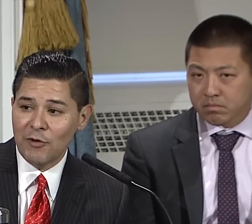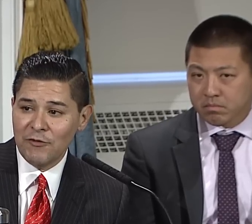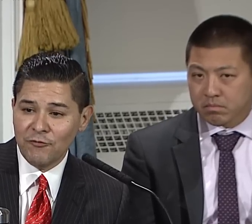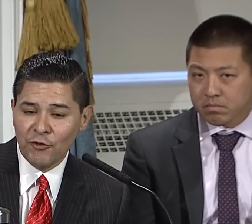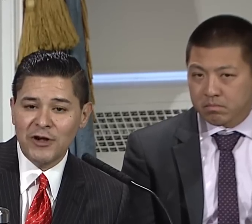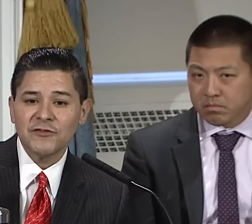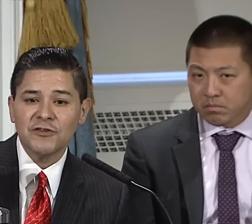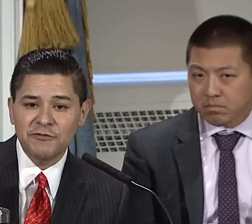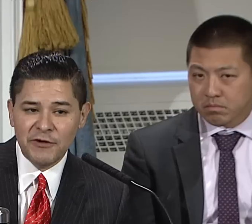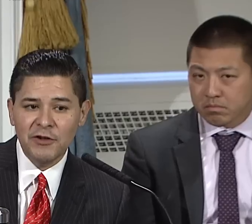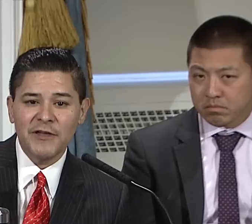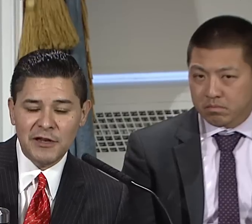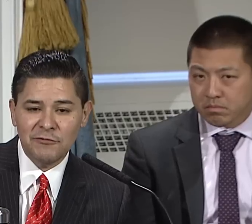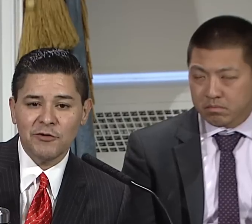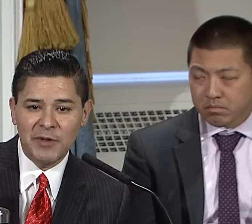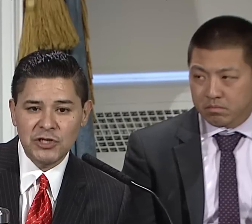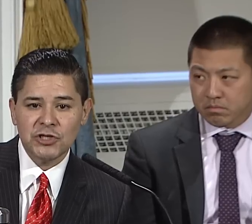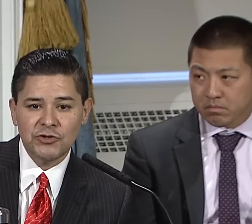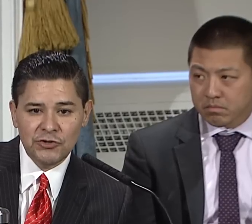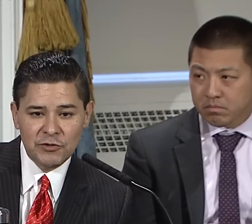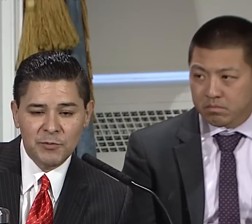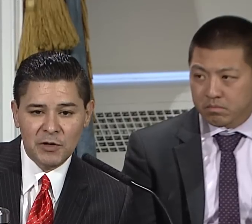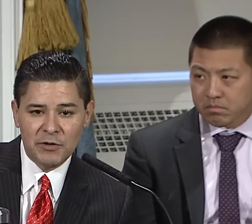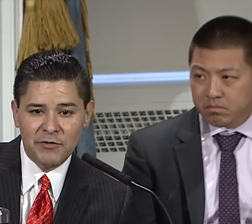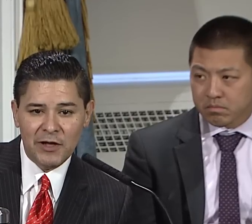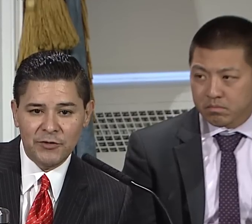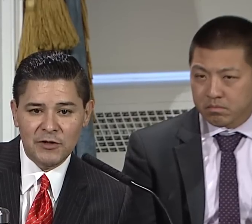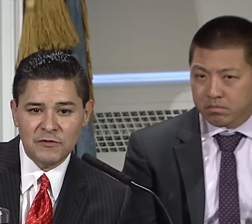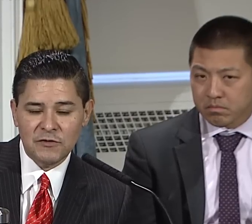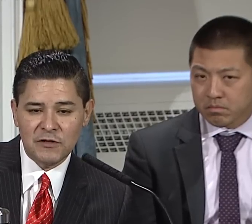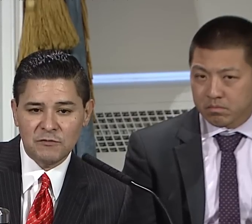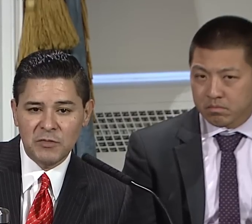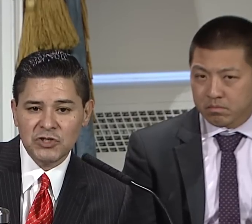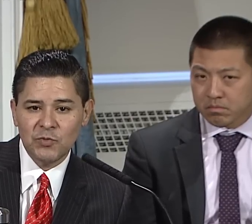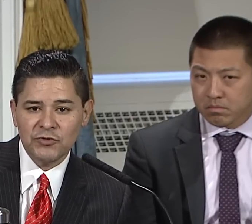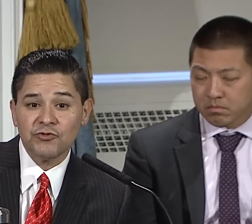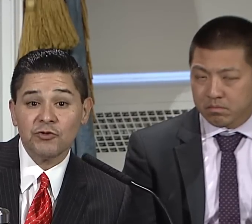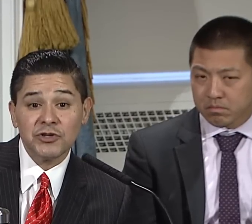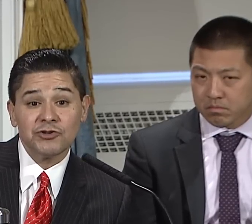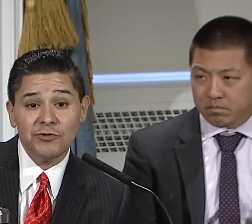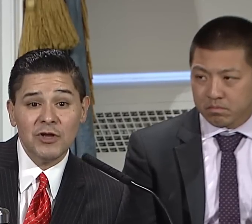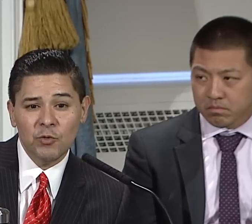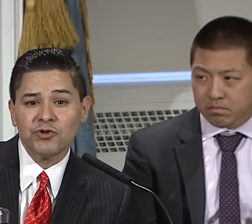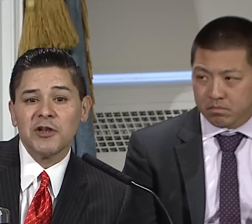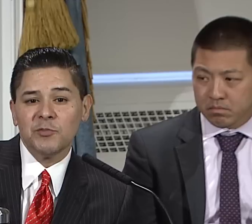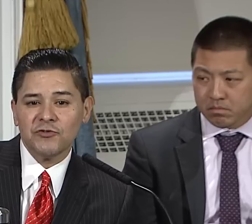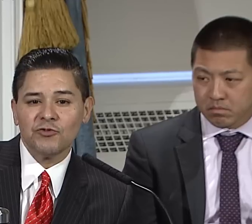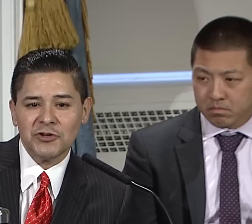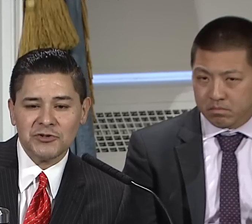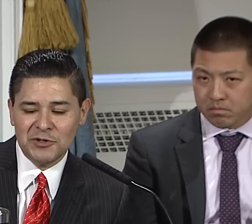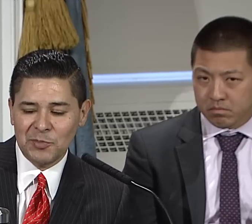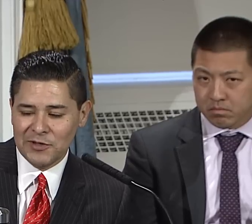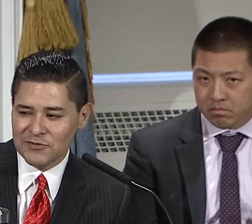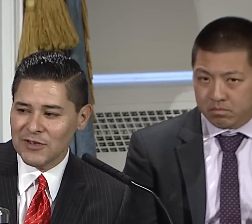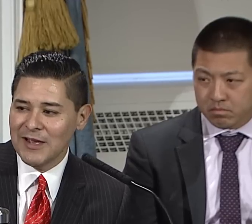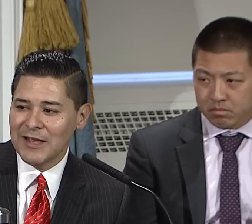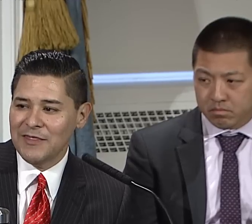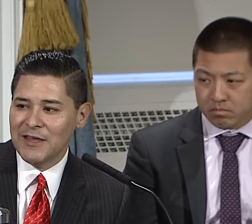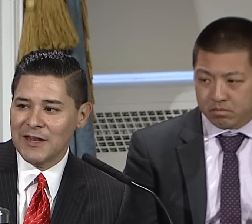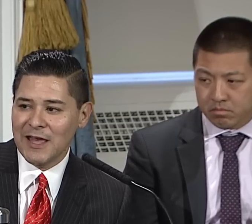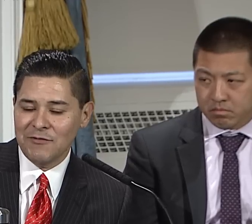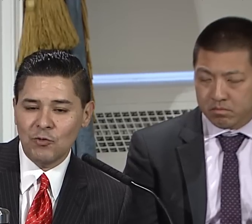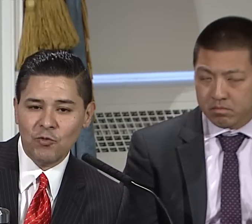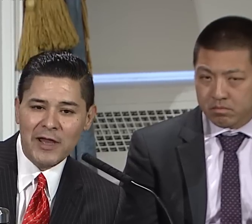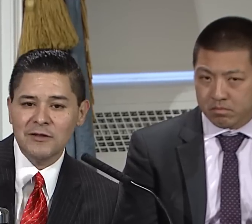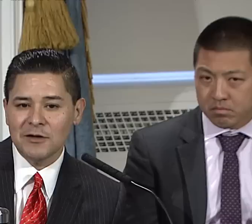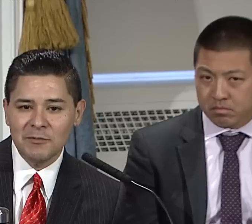So for us to funnel that information to the Department of Health is much more structured. We're trying to put structure into place